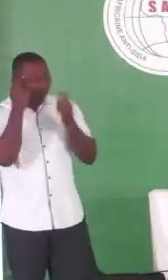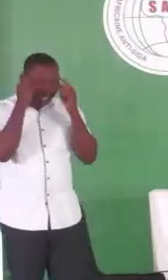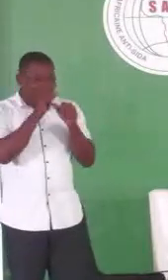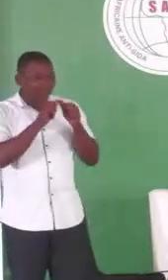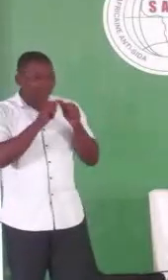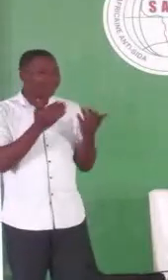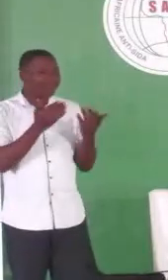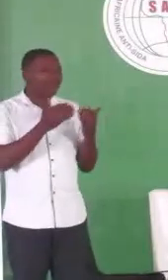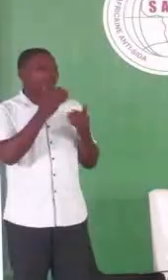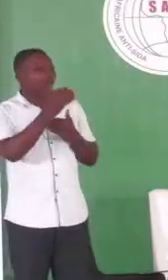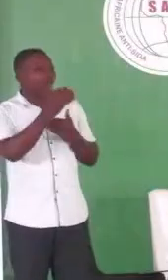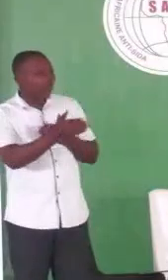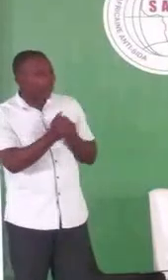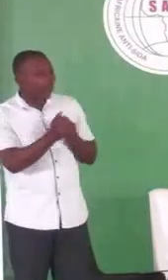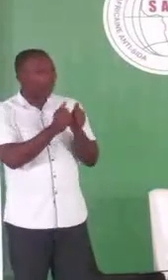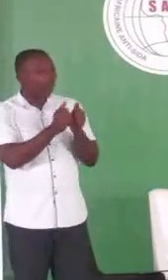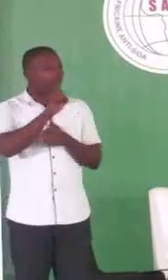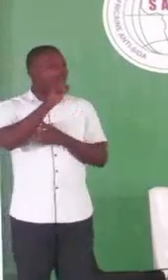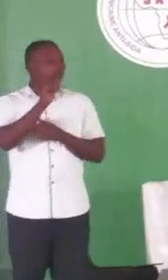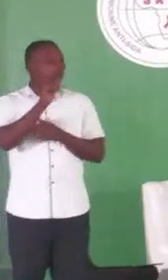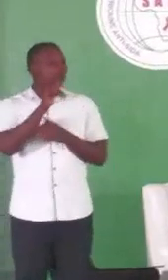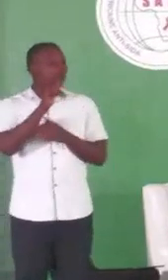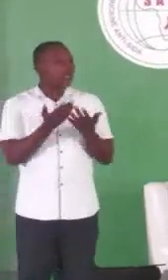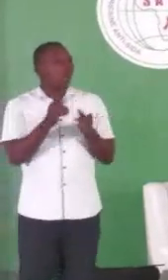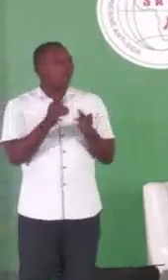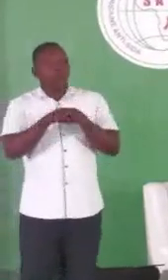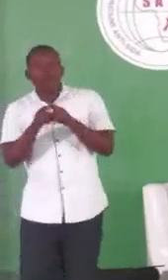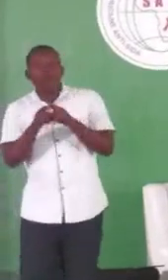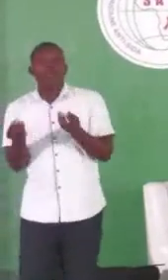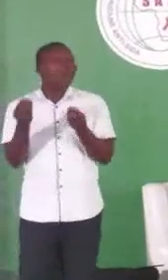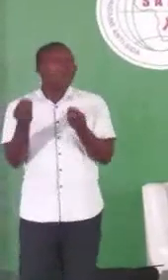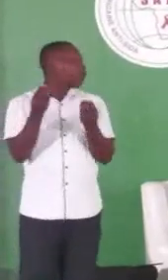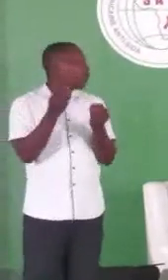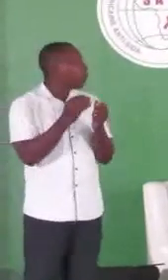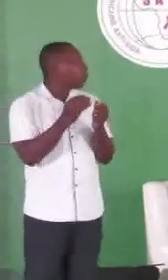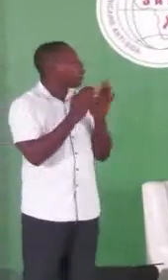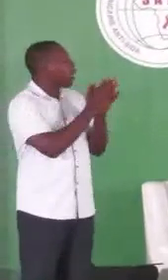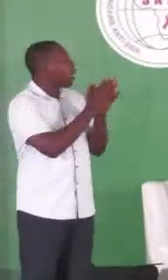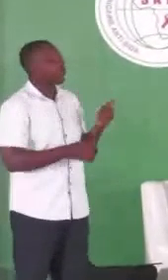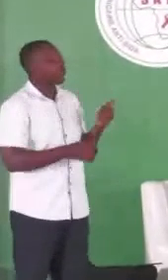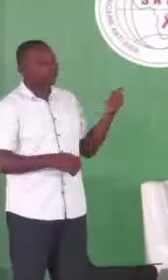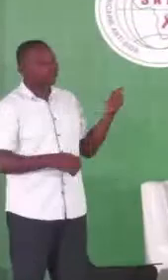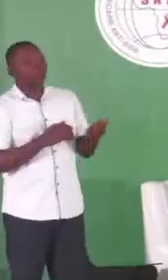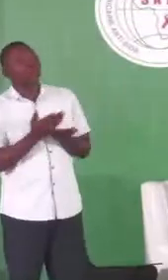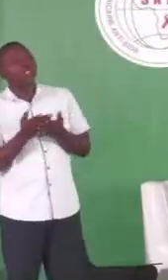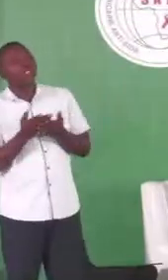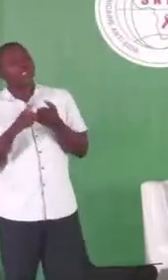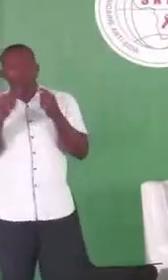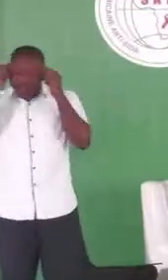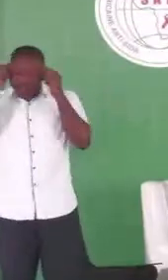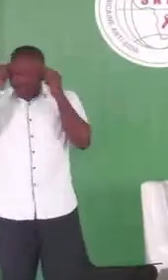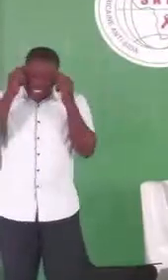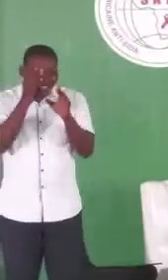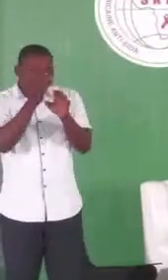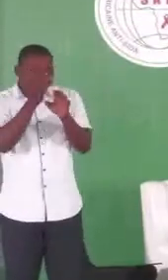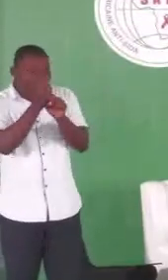with syphilis. Yes. And then I'll also ask Shafiq thereafter to reflect very briefly, specifically